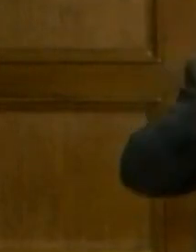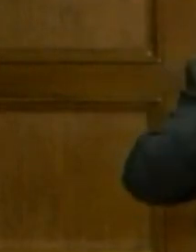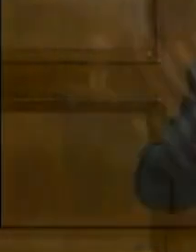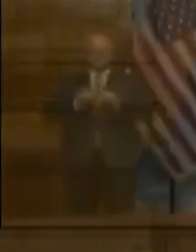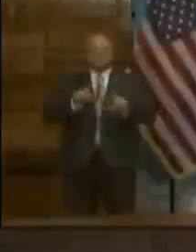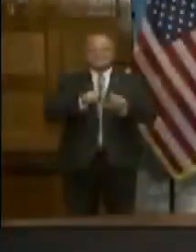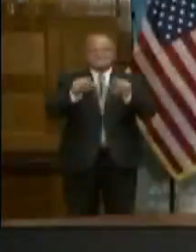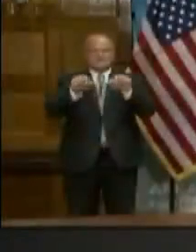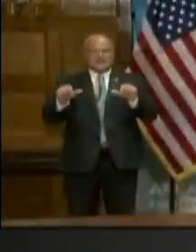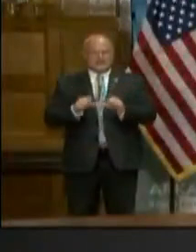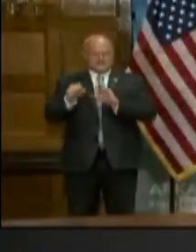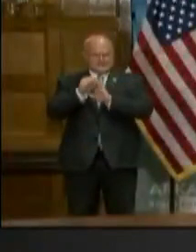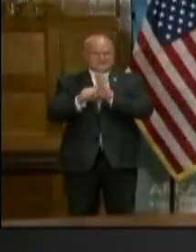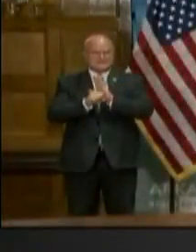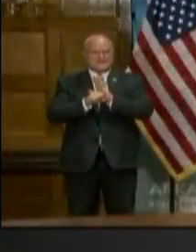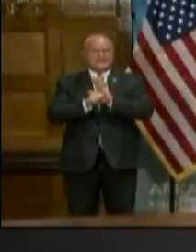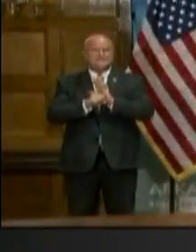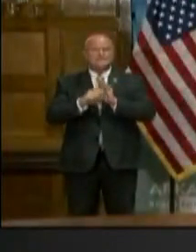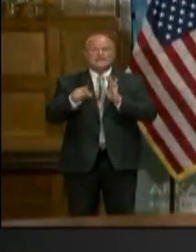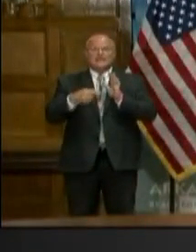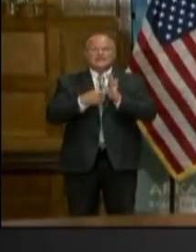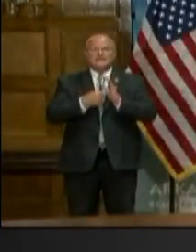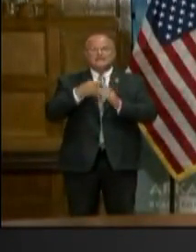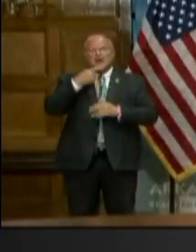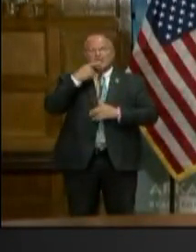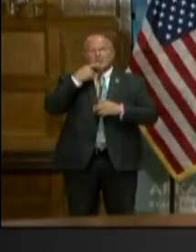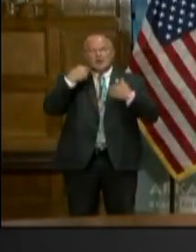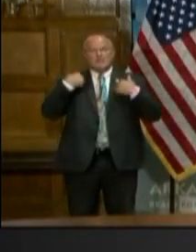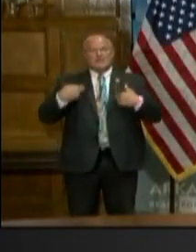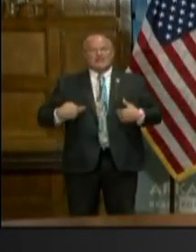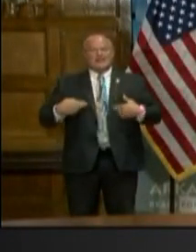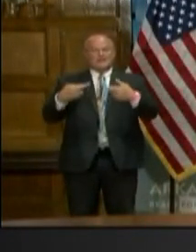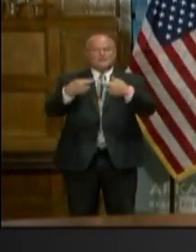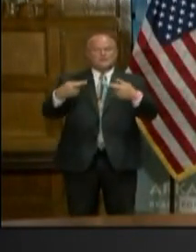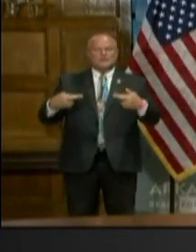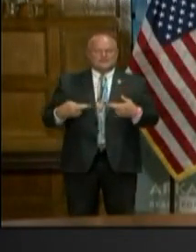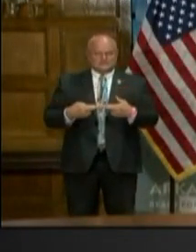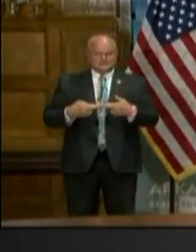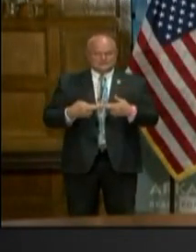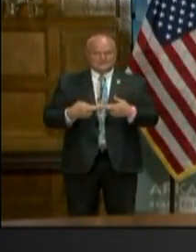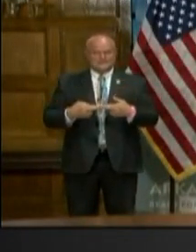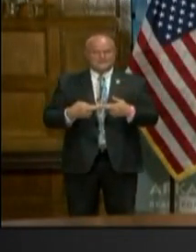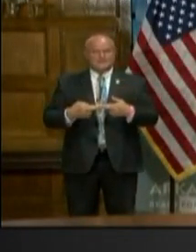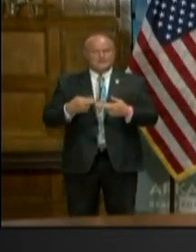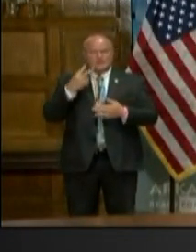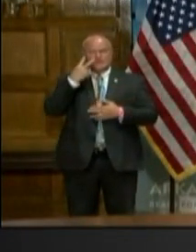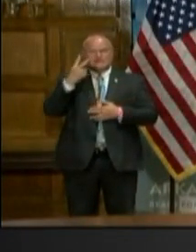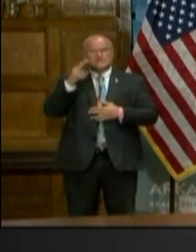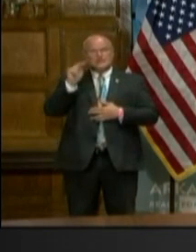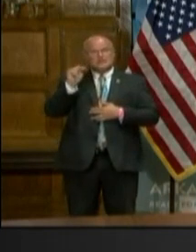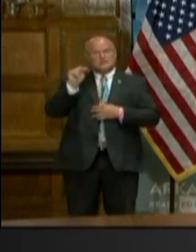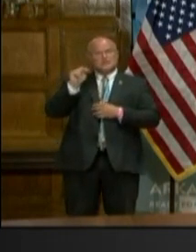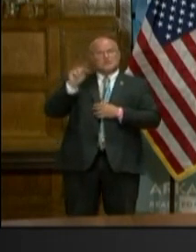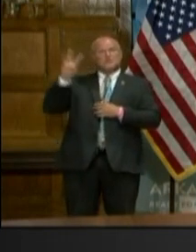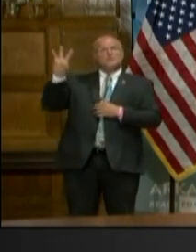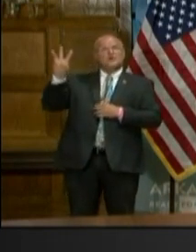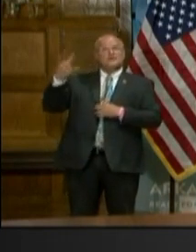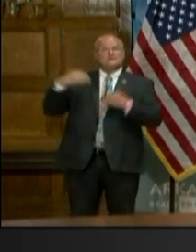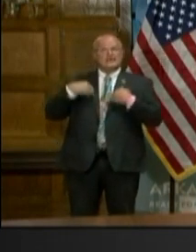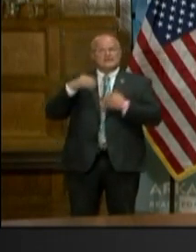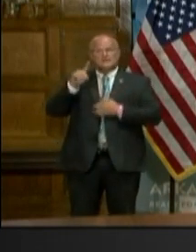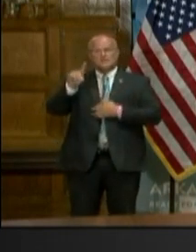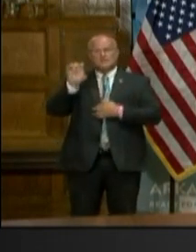different areas of the state? And this is by public health region. And you can see in Northwest that we